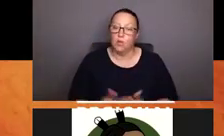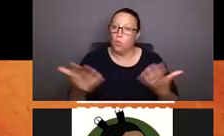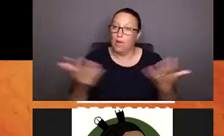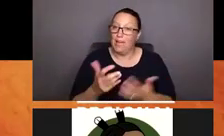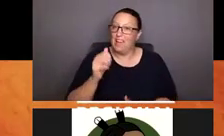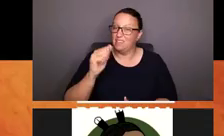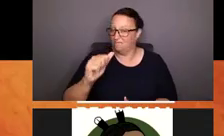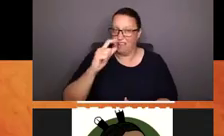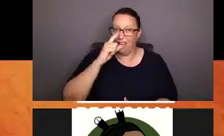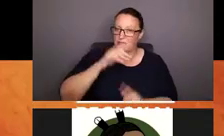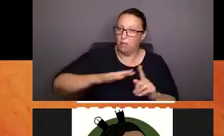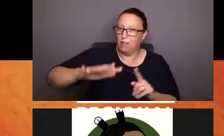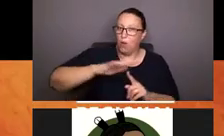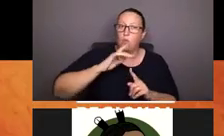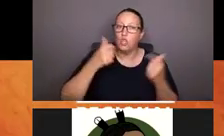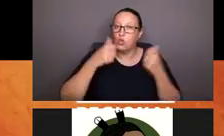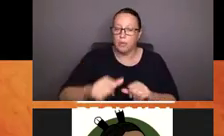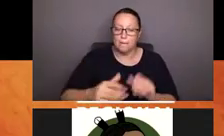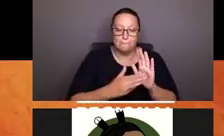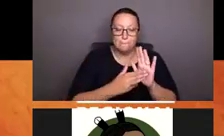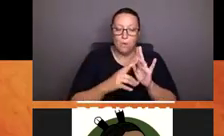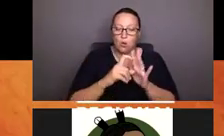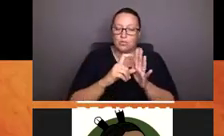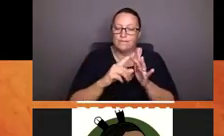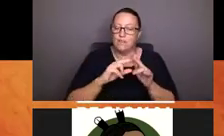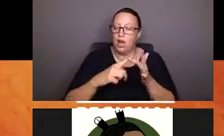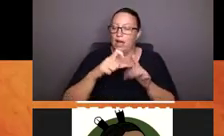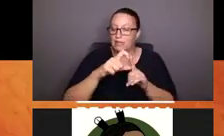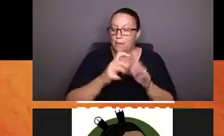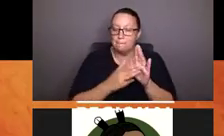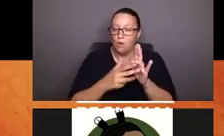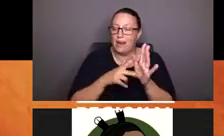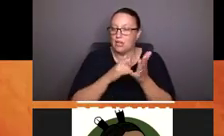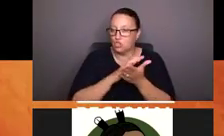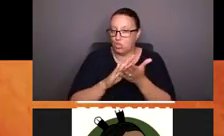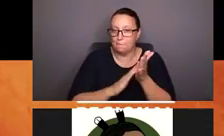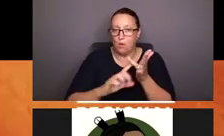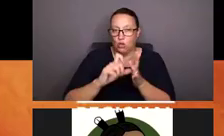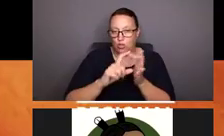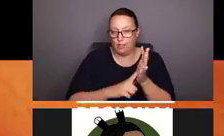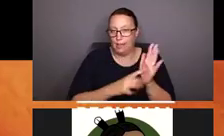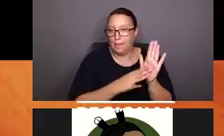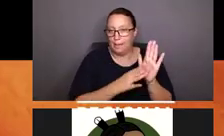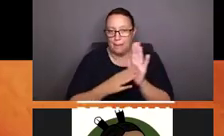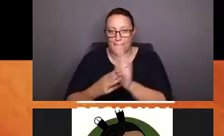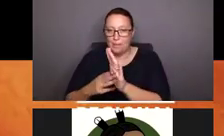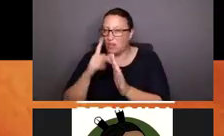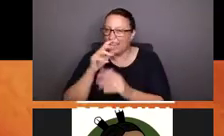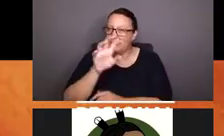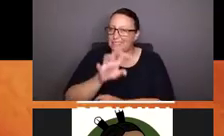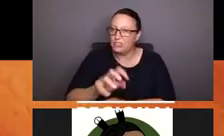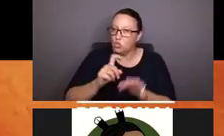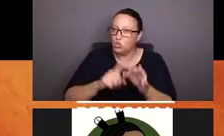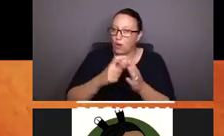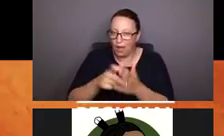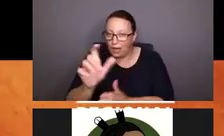the program uses the modified Monash model. You can scan the QR code on this slide or search for Health Workforce Locator